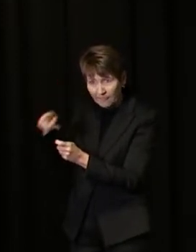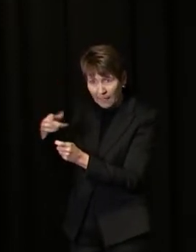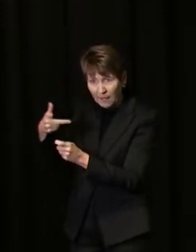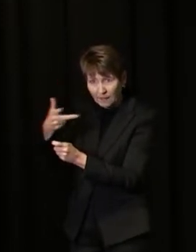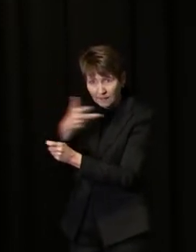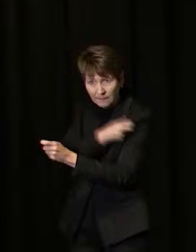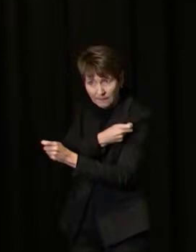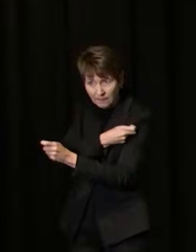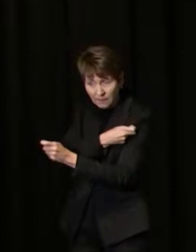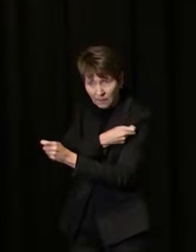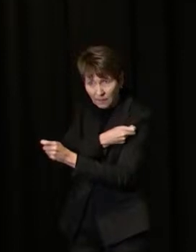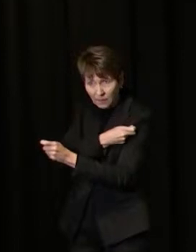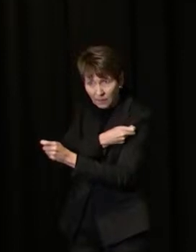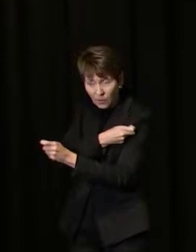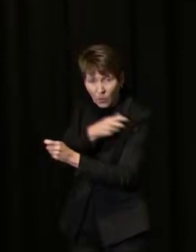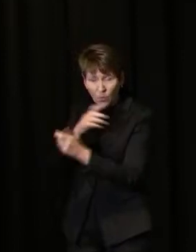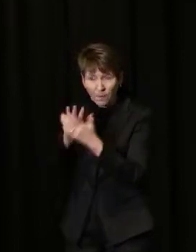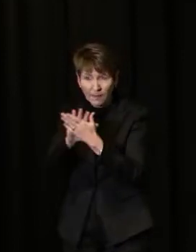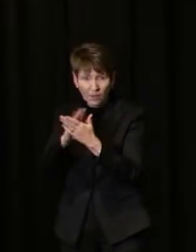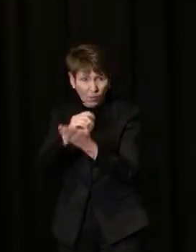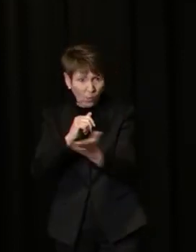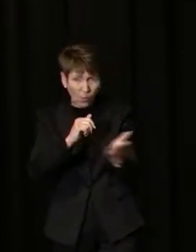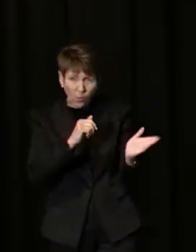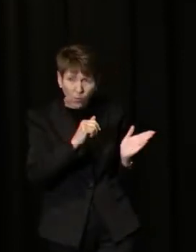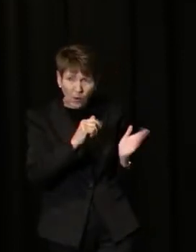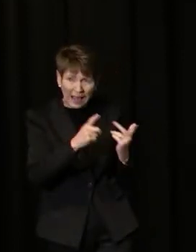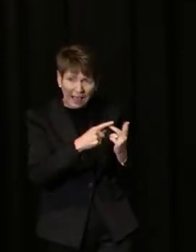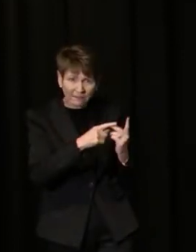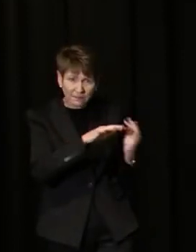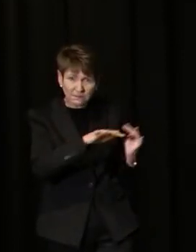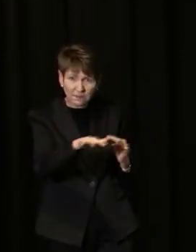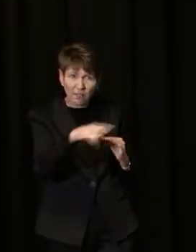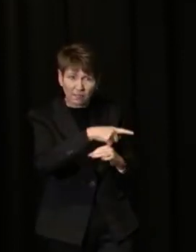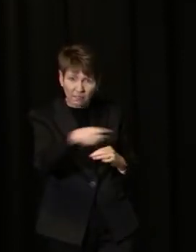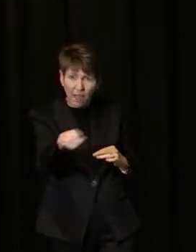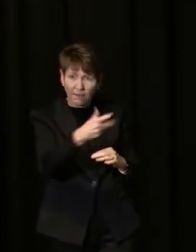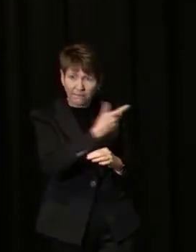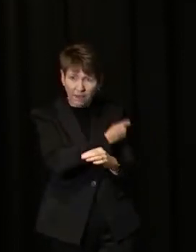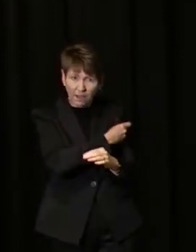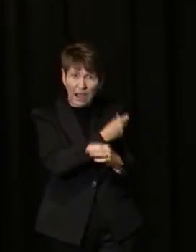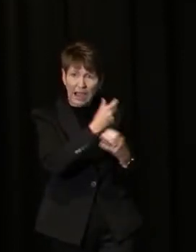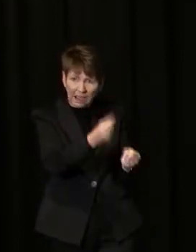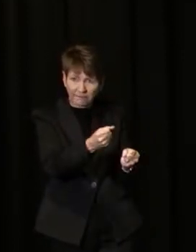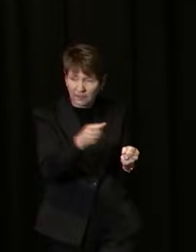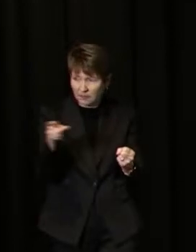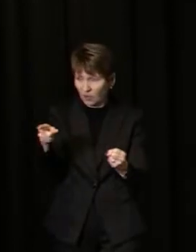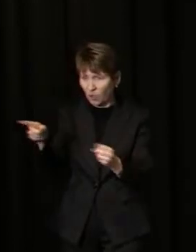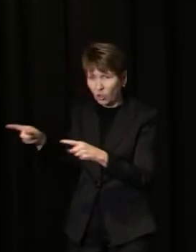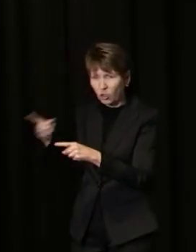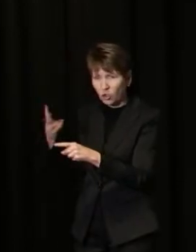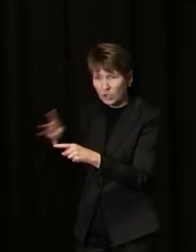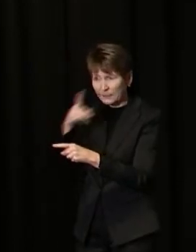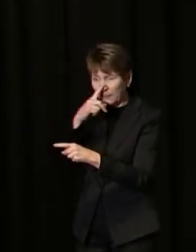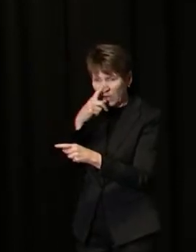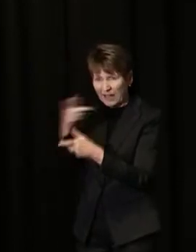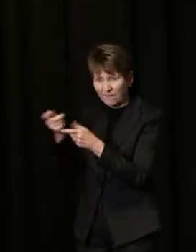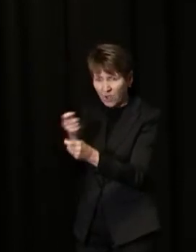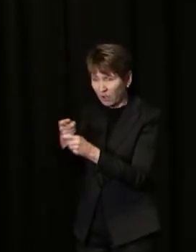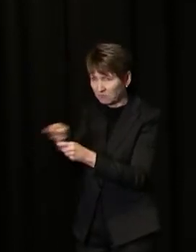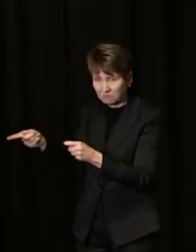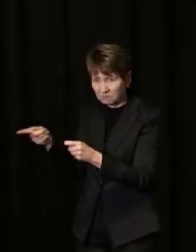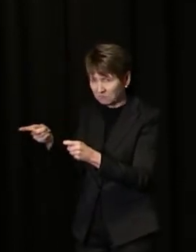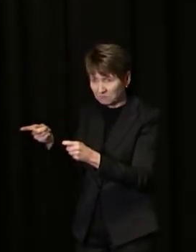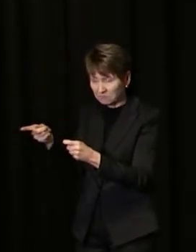It's a very good question. I'll give you an answer, but I will just remind you, we will get you a set of words if there's